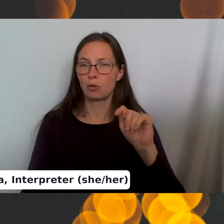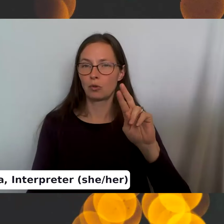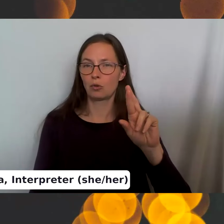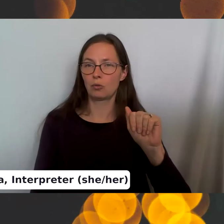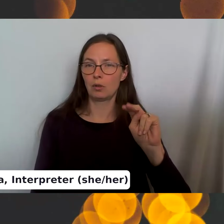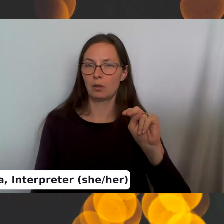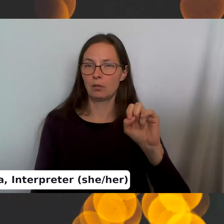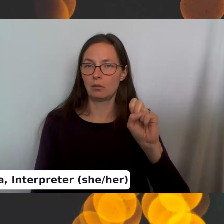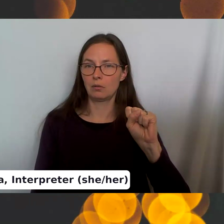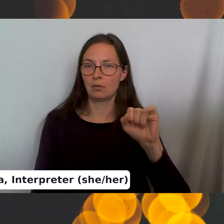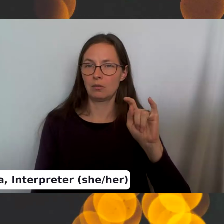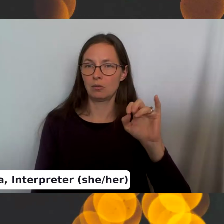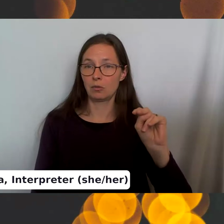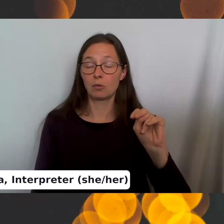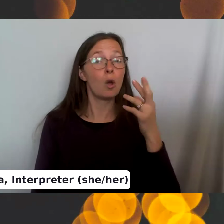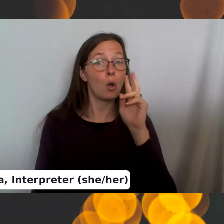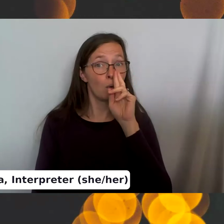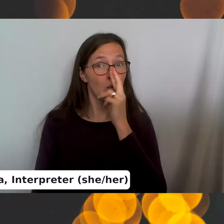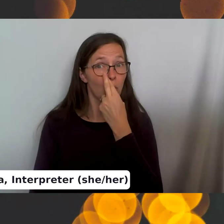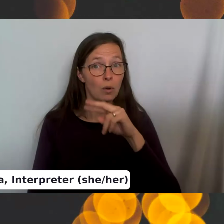And rose is about beauty.